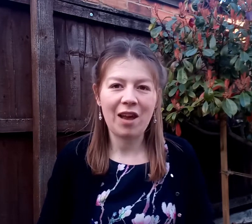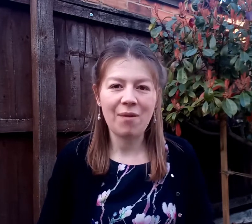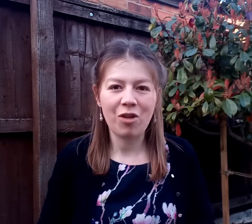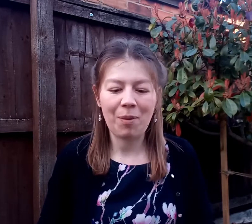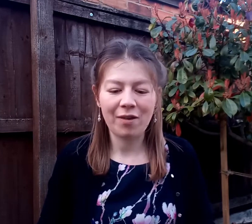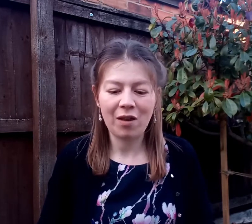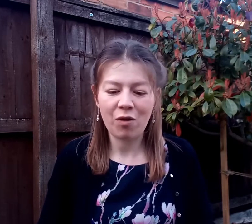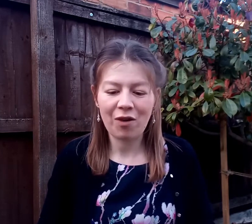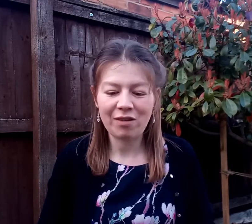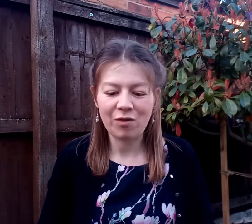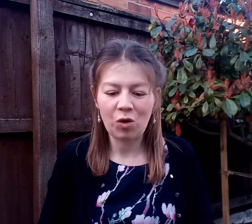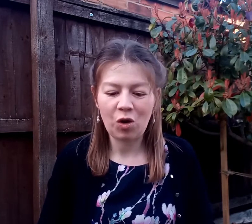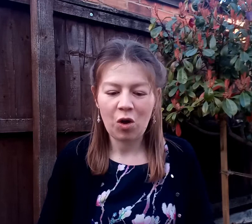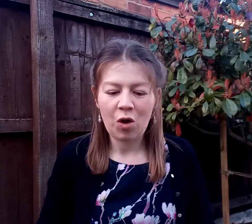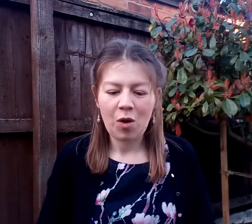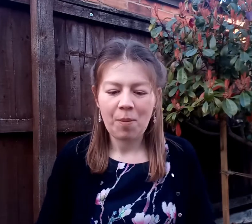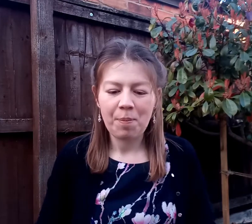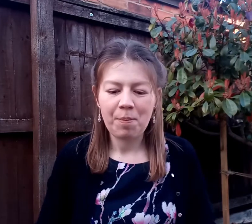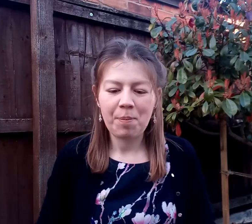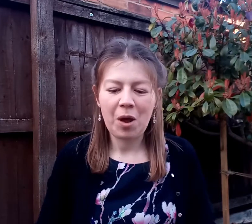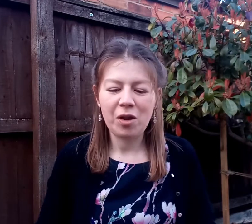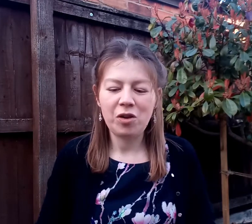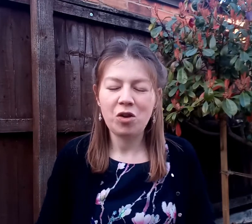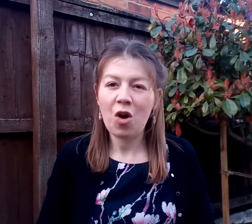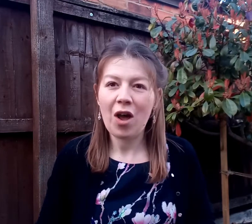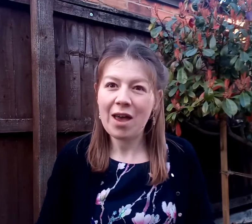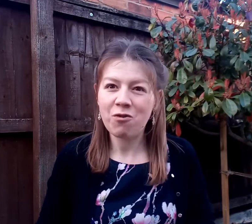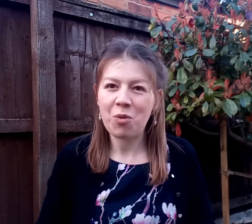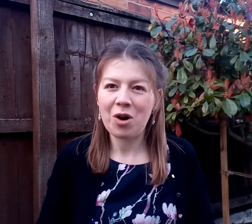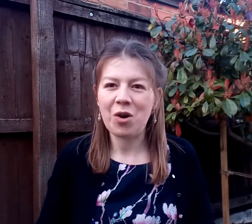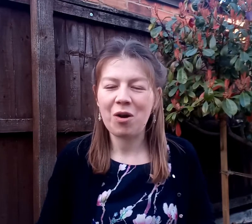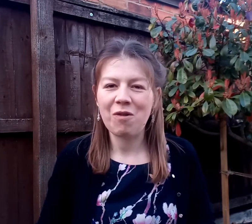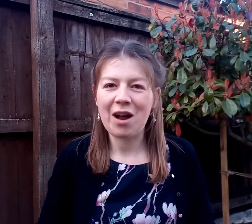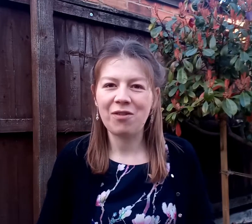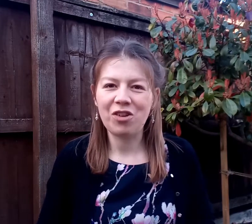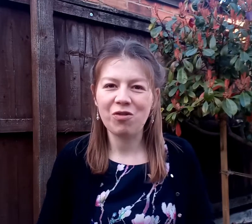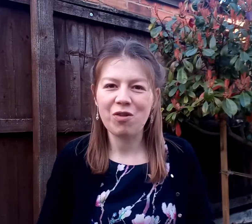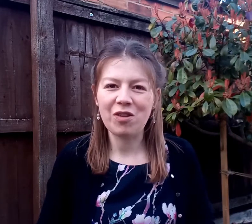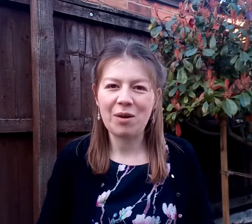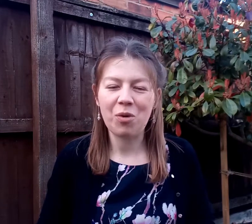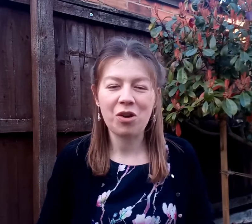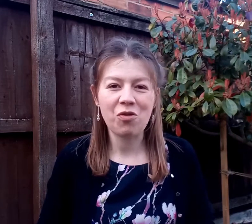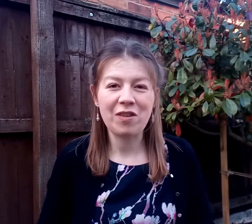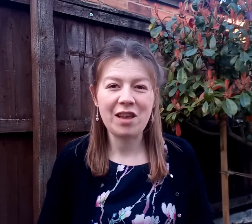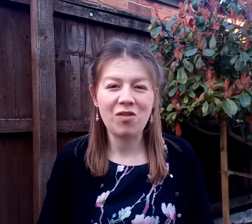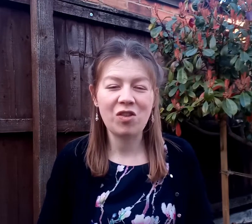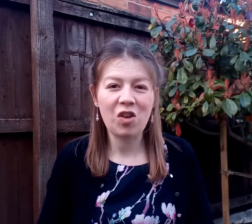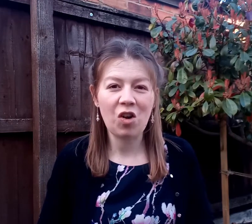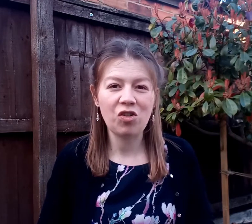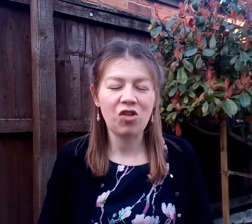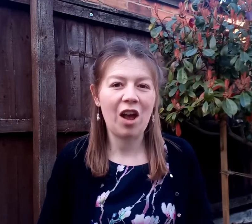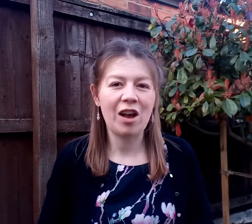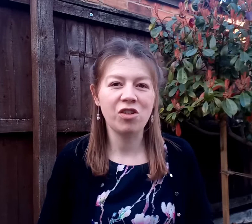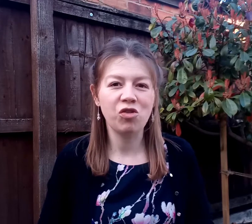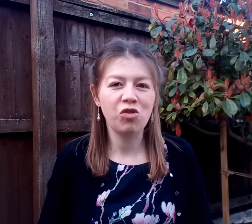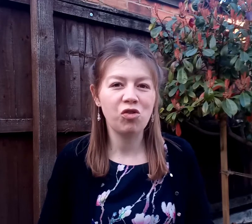time for the Passover festival. But not everyone who arrived in Jerusalem would have received such